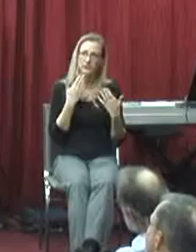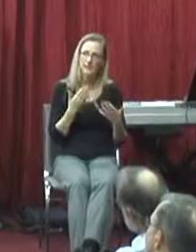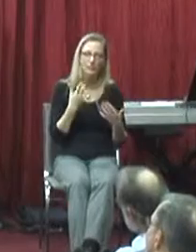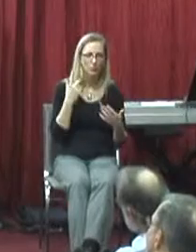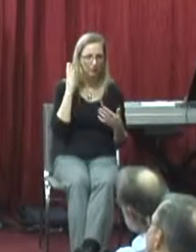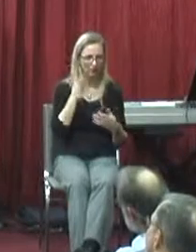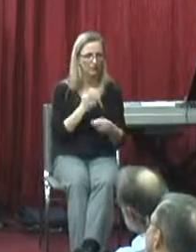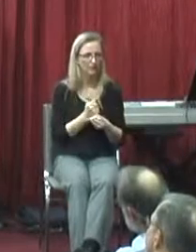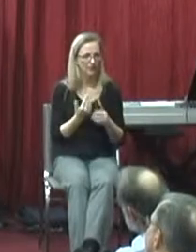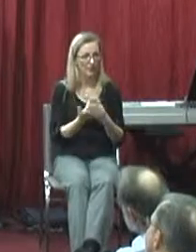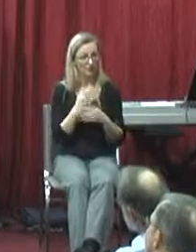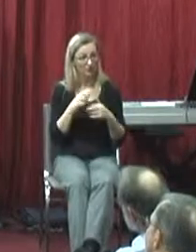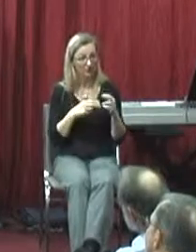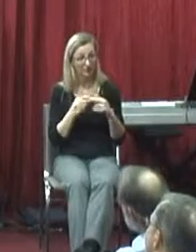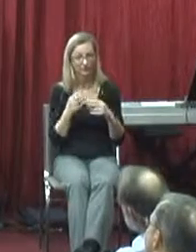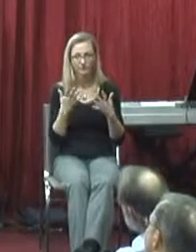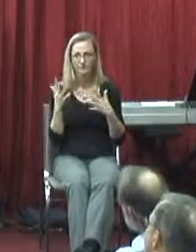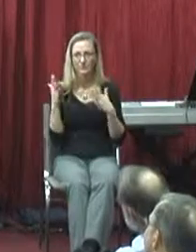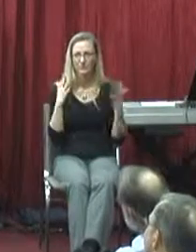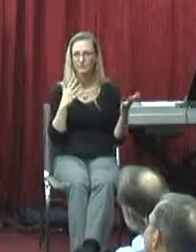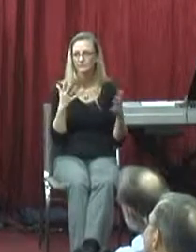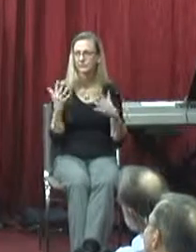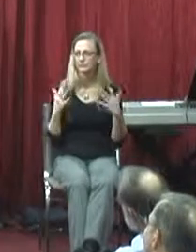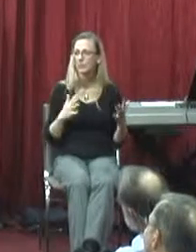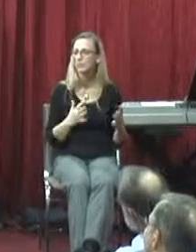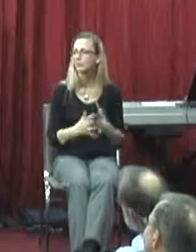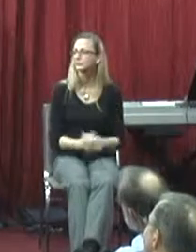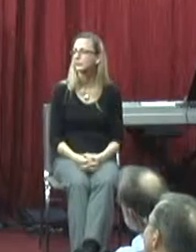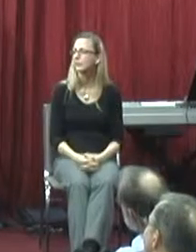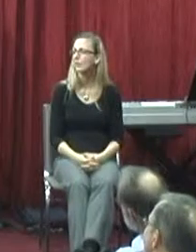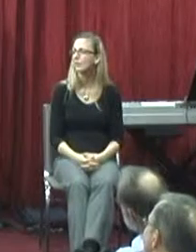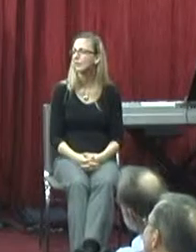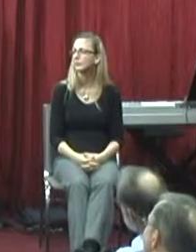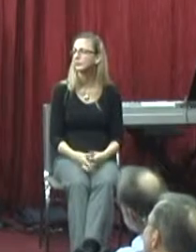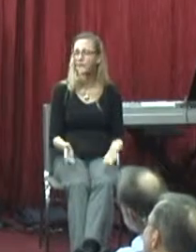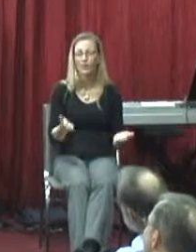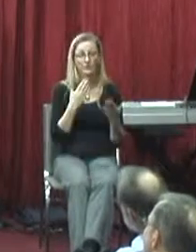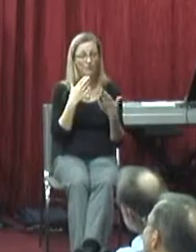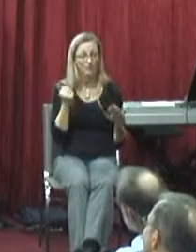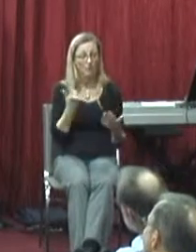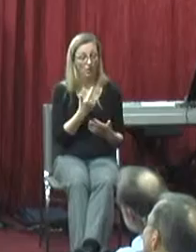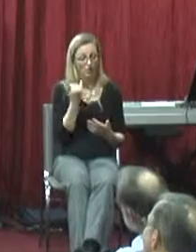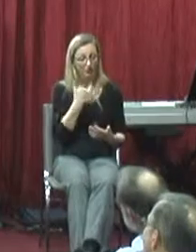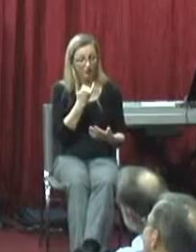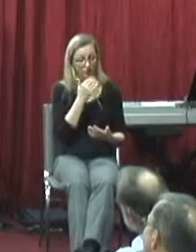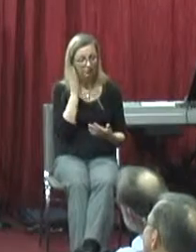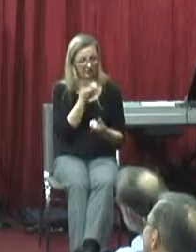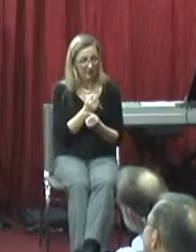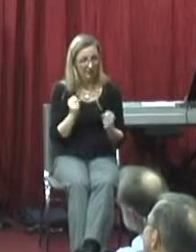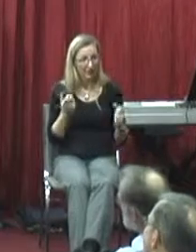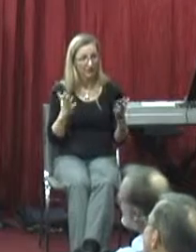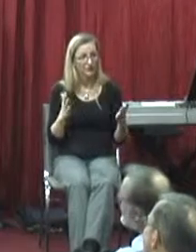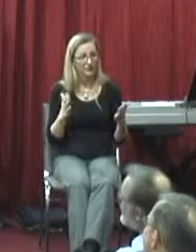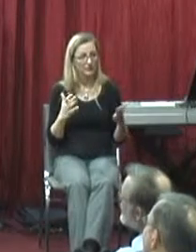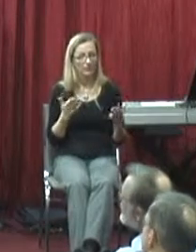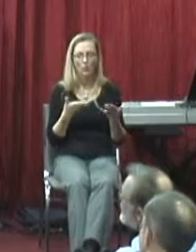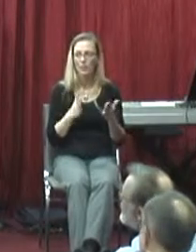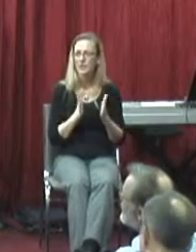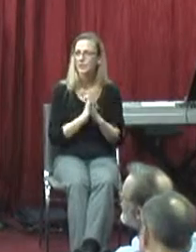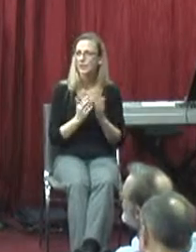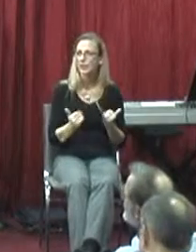building, right? And we thank you. We thank you that all Israel is going to be saved. Amen, right? So let's